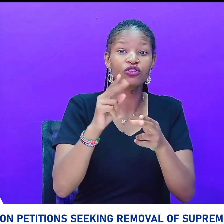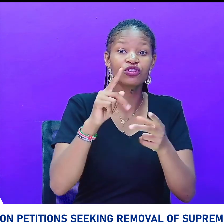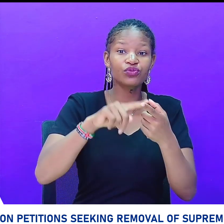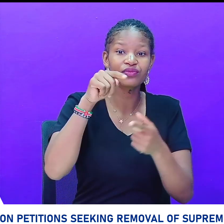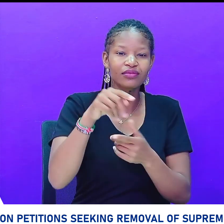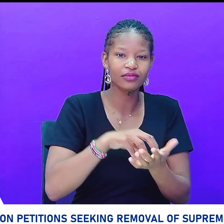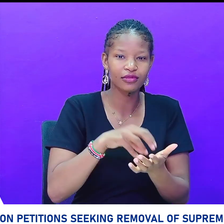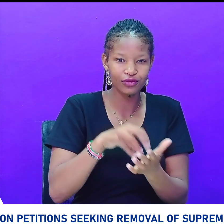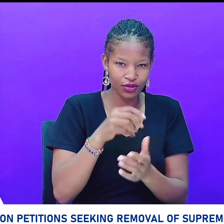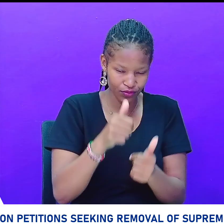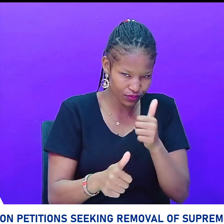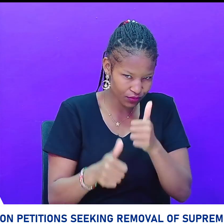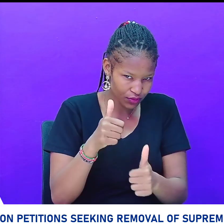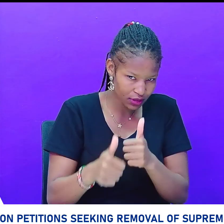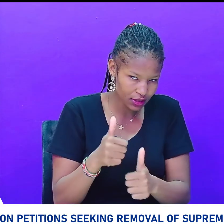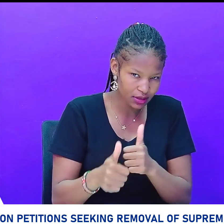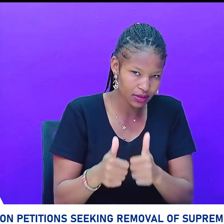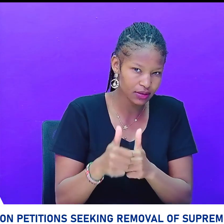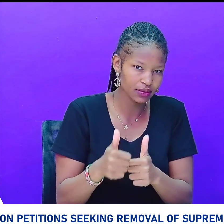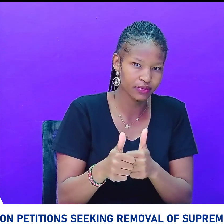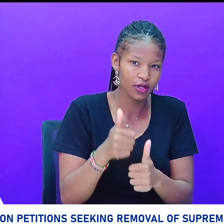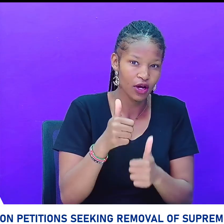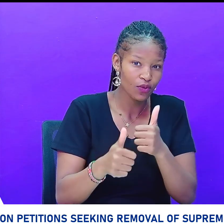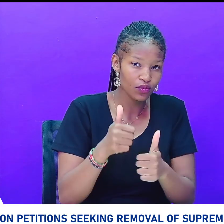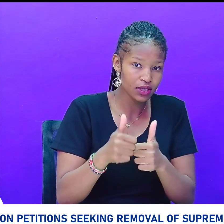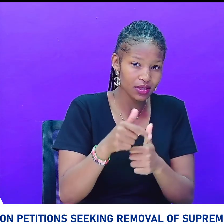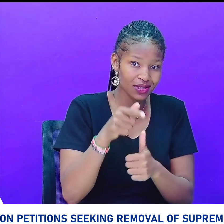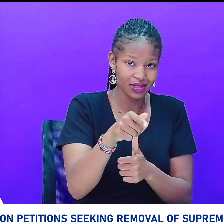allege misconduct and gross misbehavior.